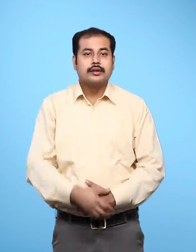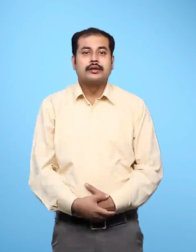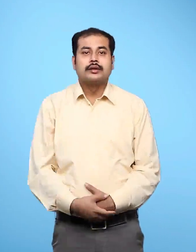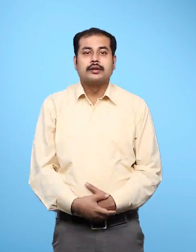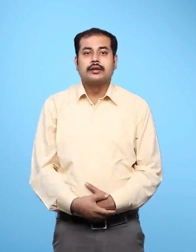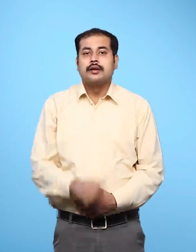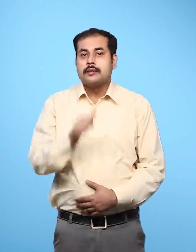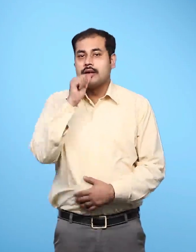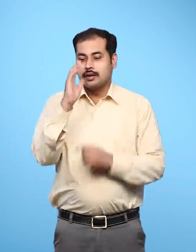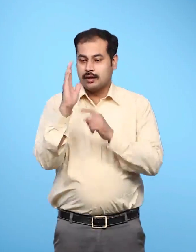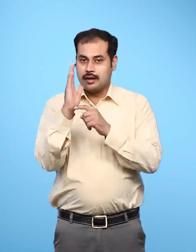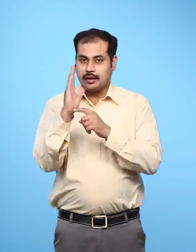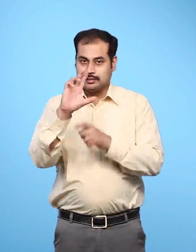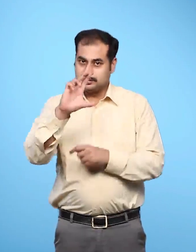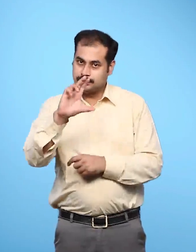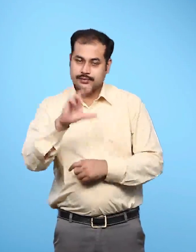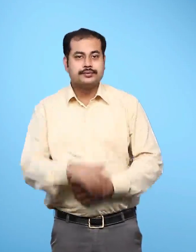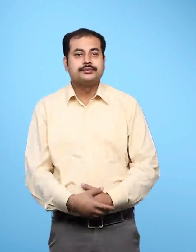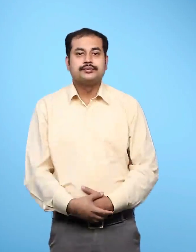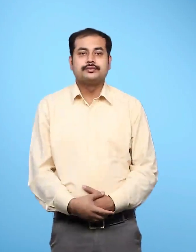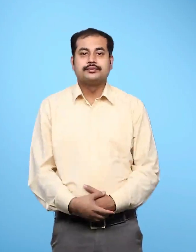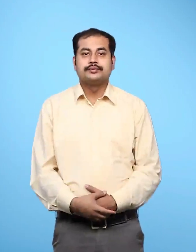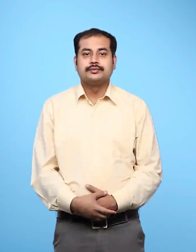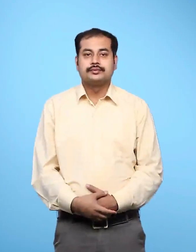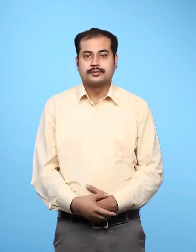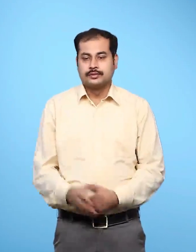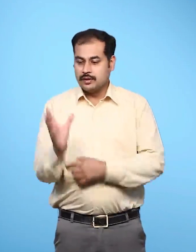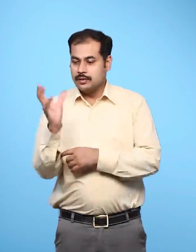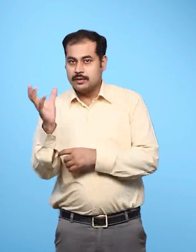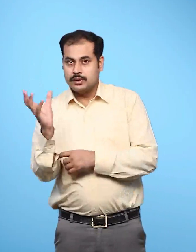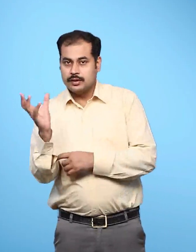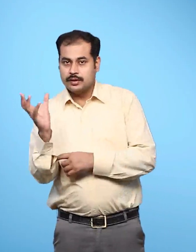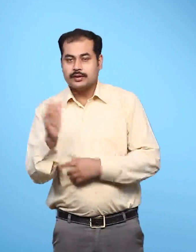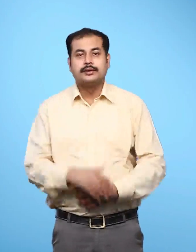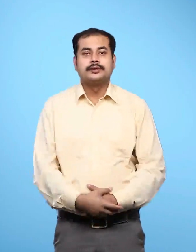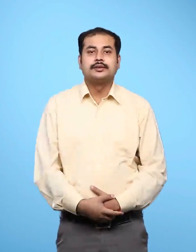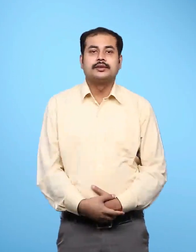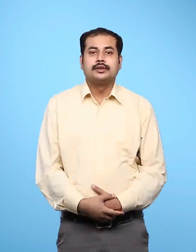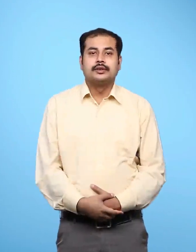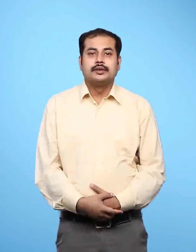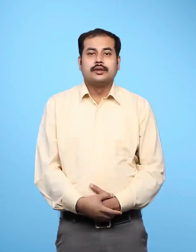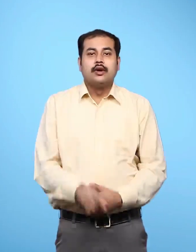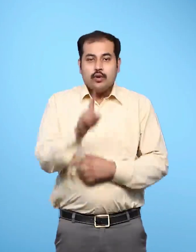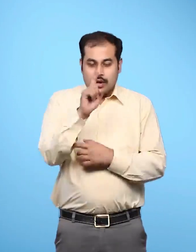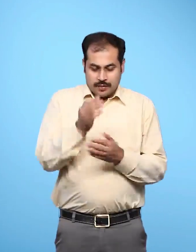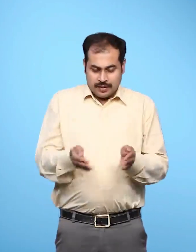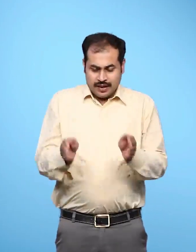a glass, a bowl, and a pot.